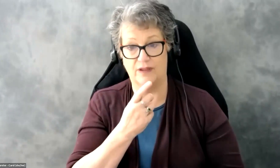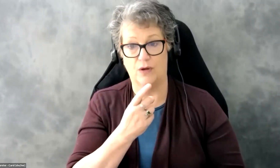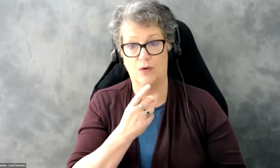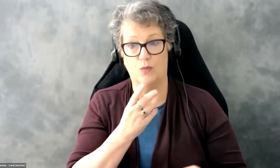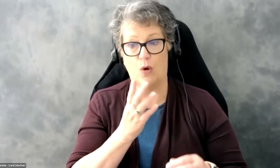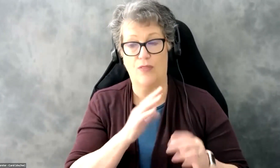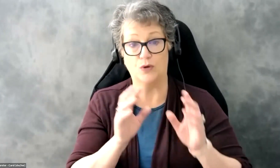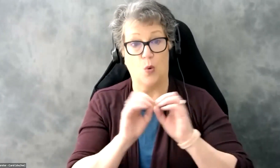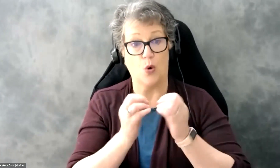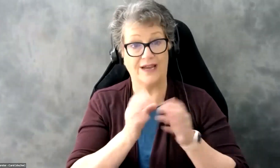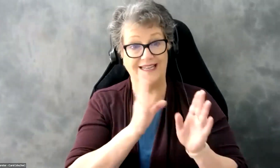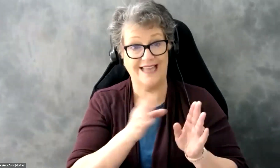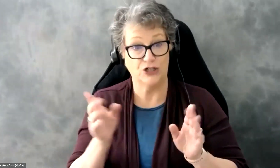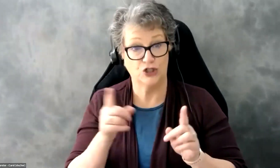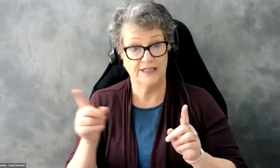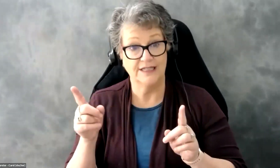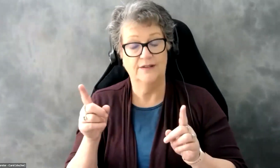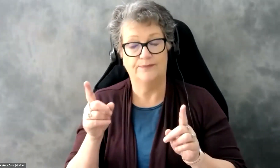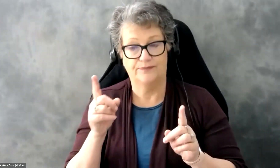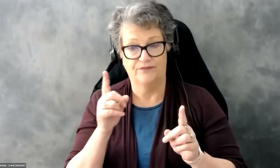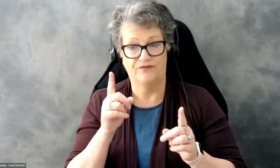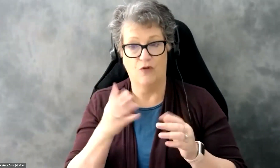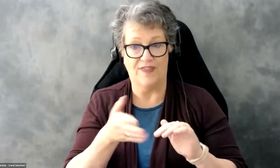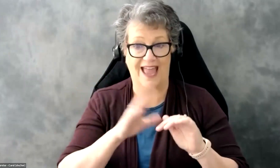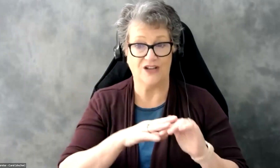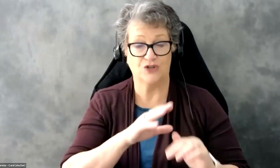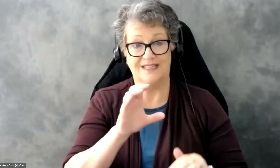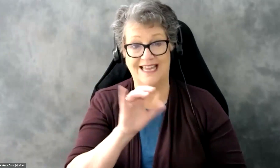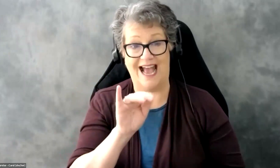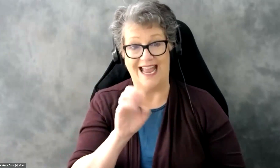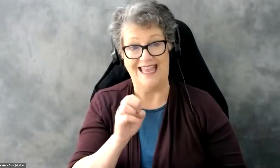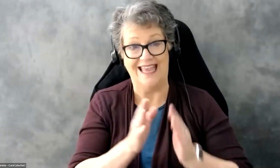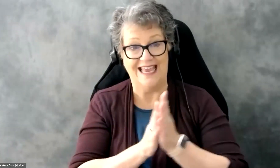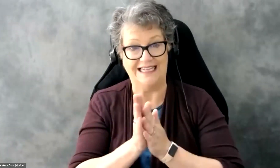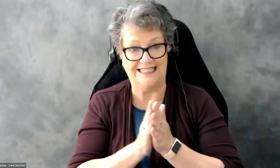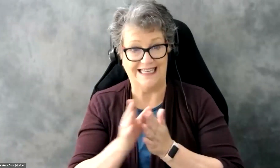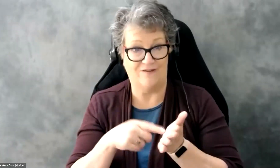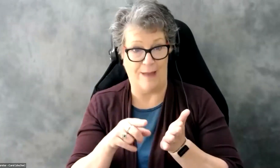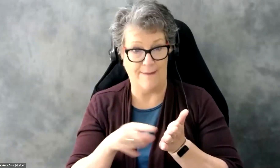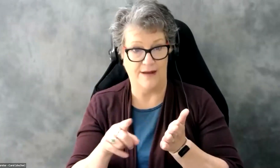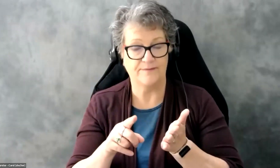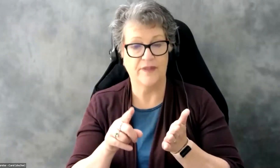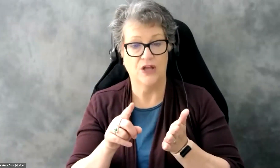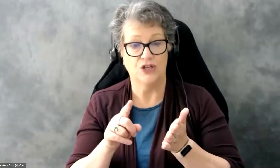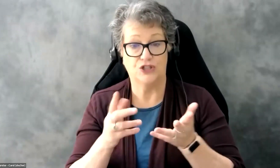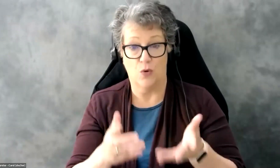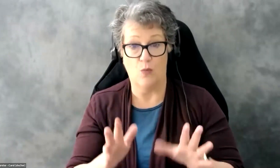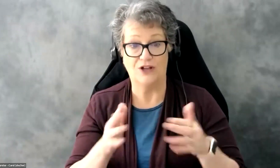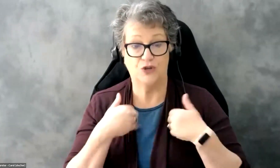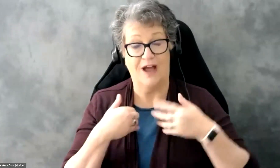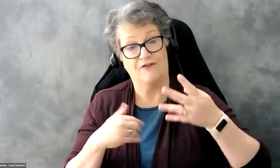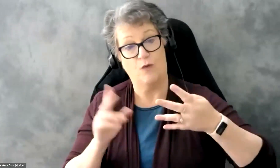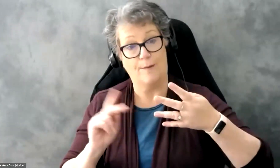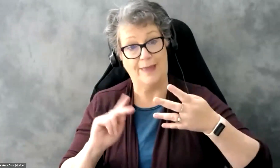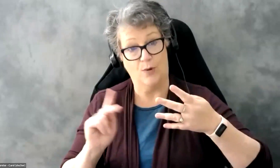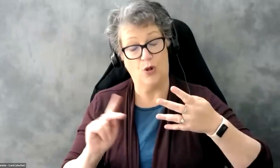organizations are for the extra CIE incentive payment. So once you have 4 people who